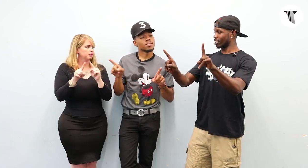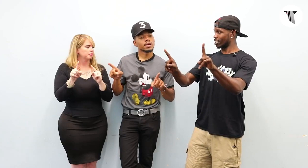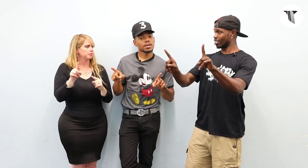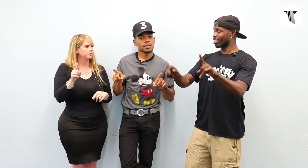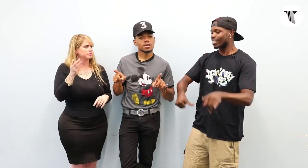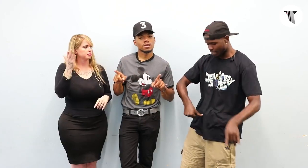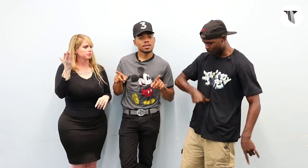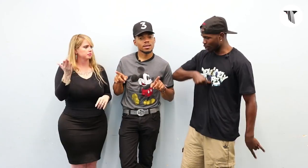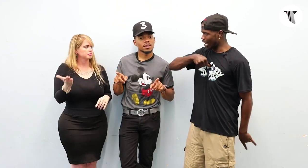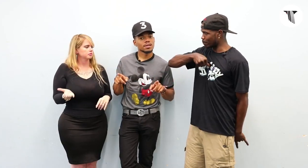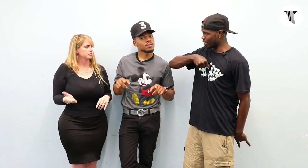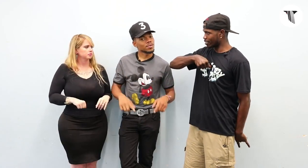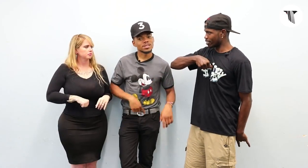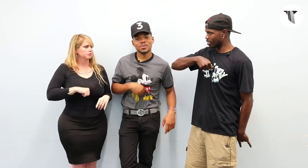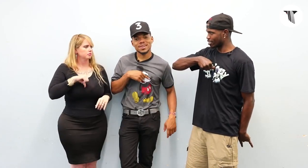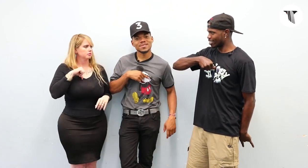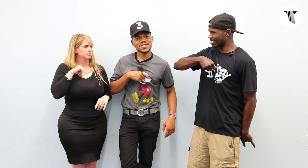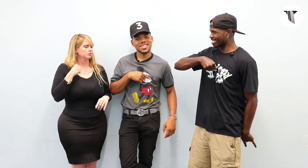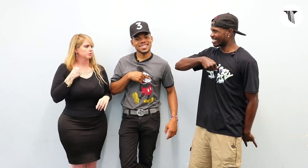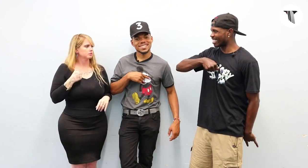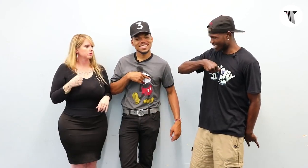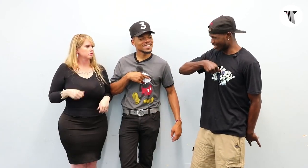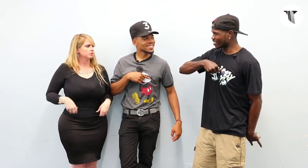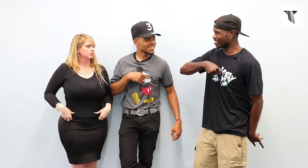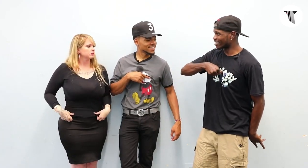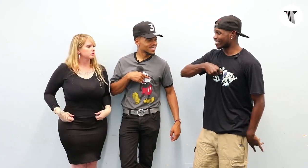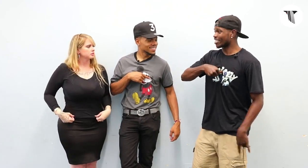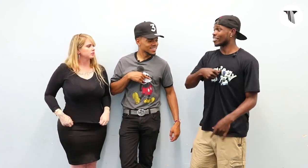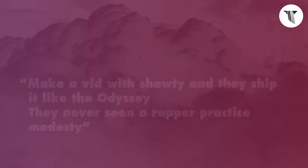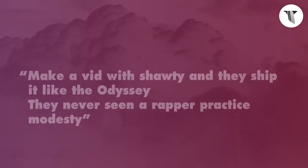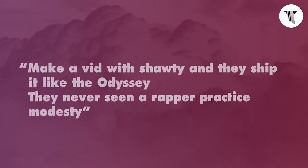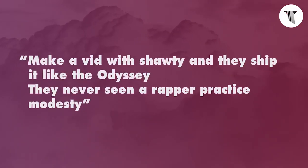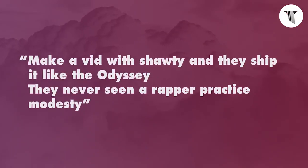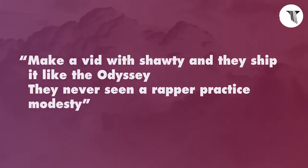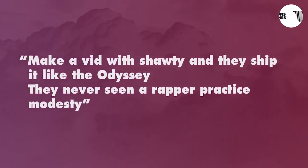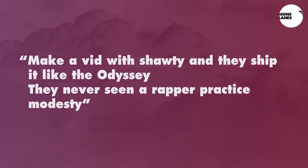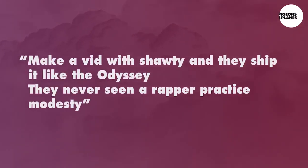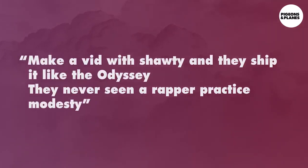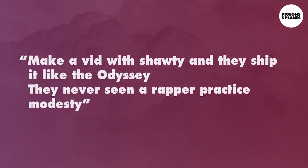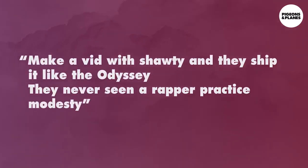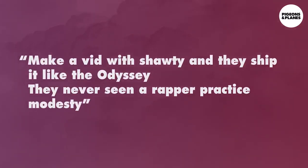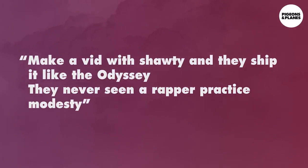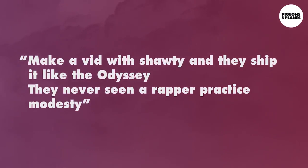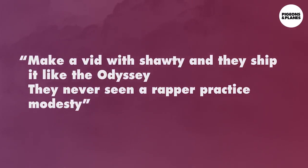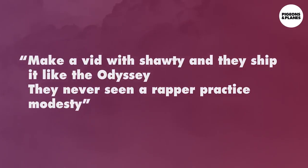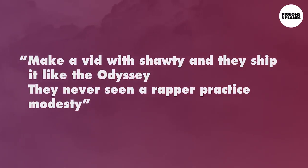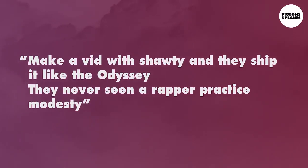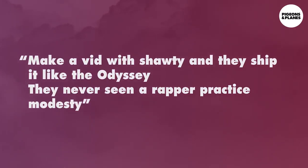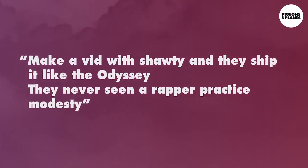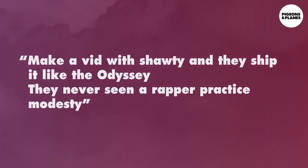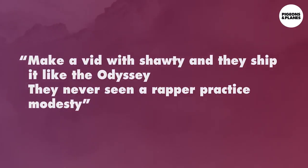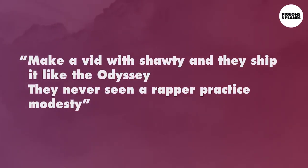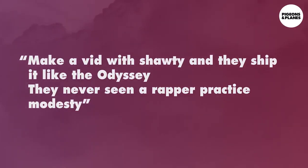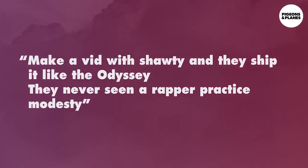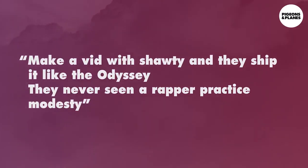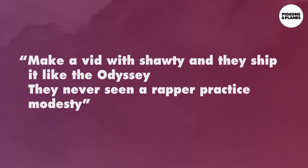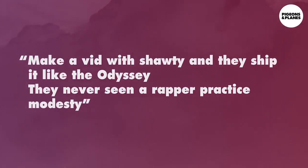But he's proud of me. But he's proud of me. There you go. Make a vid with Shorty and they ship it like the Odyssey. They never seen a